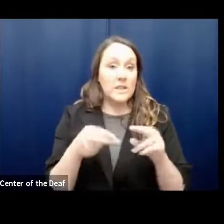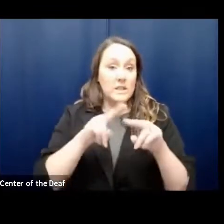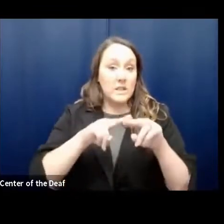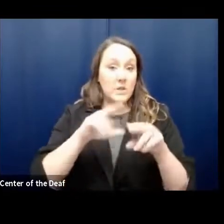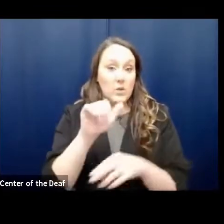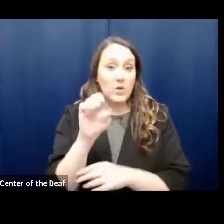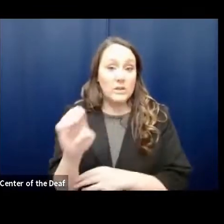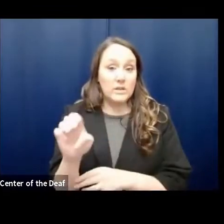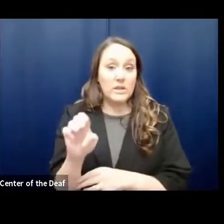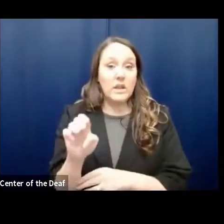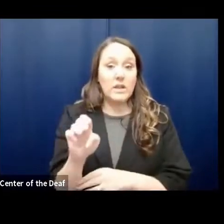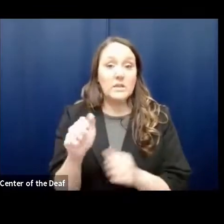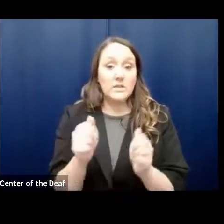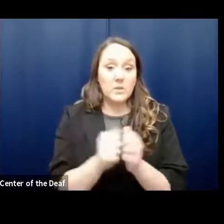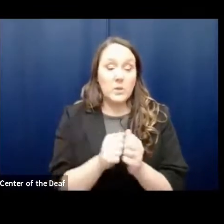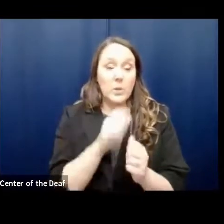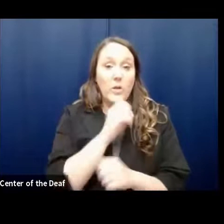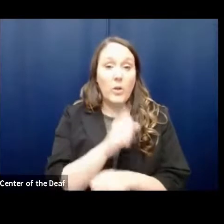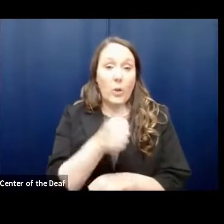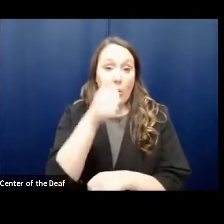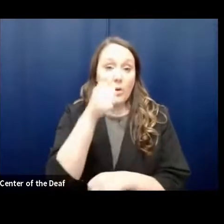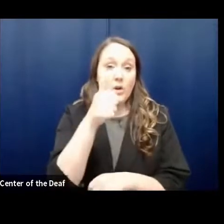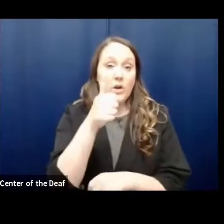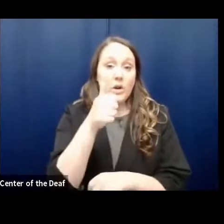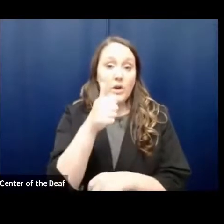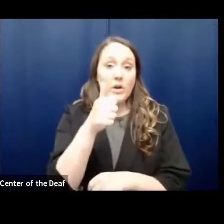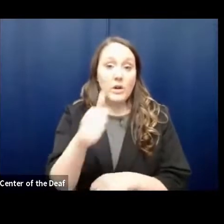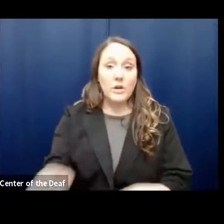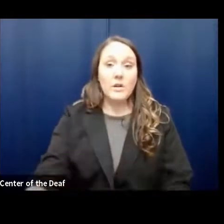cases among older